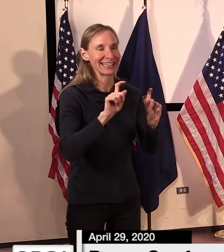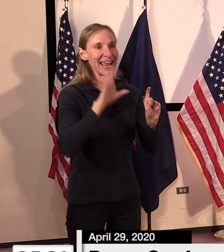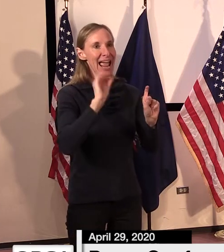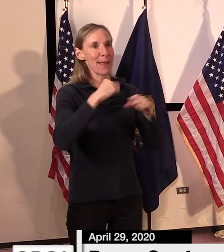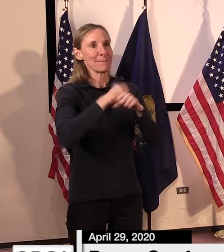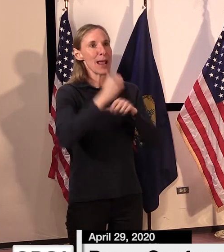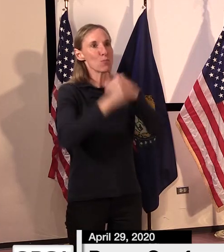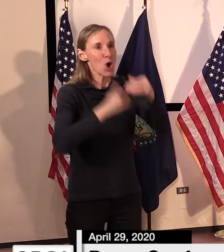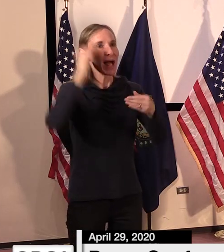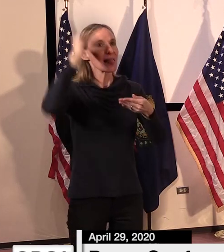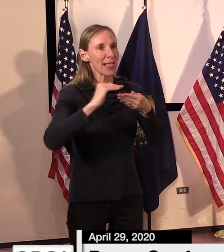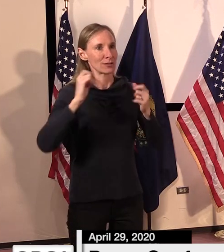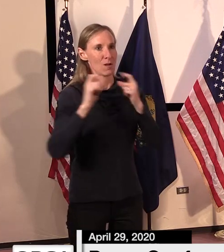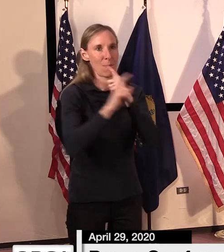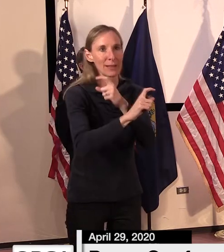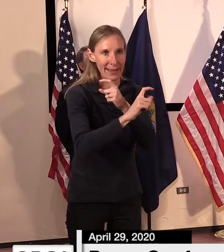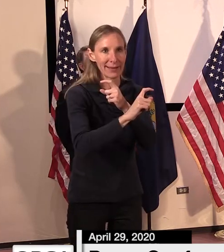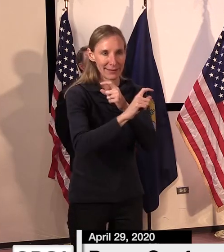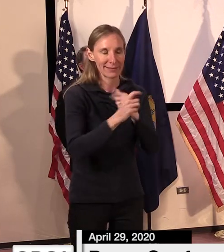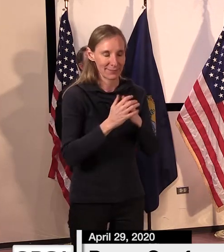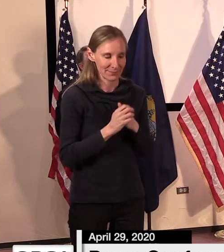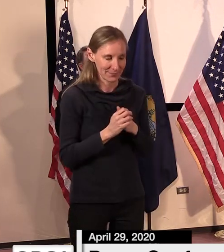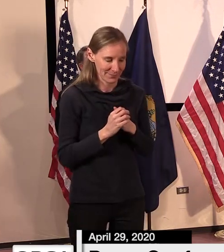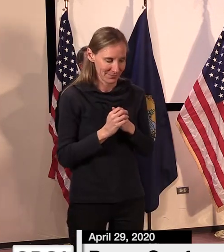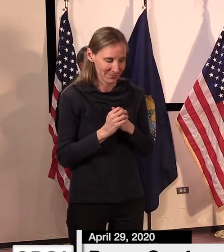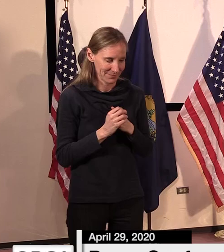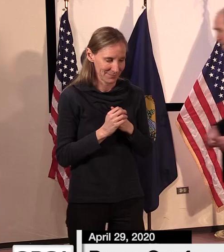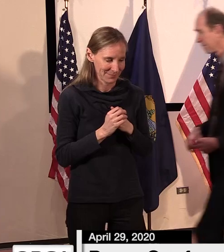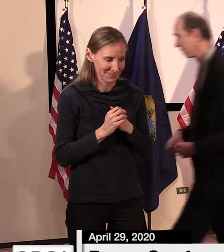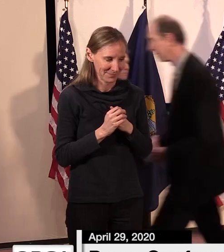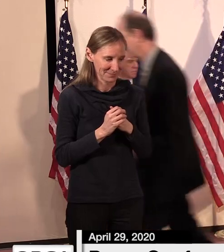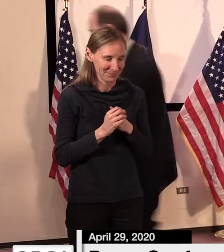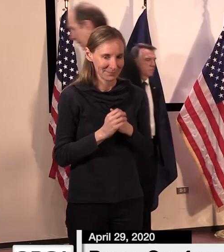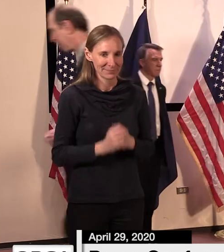just illustrated for you all.